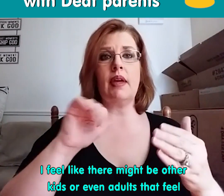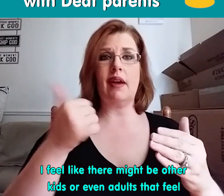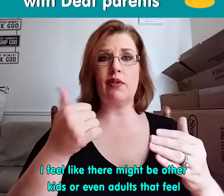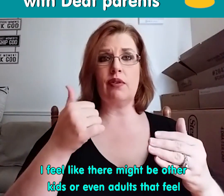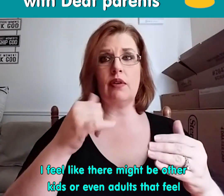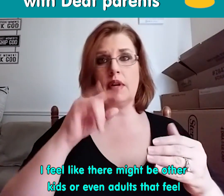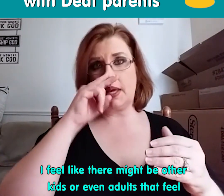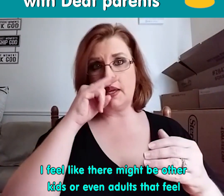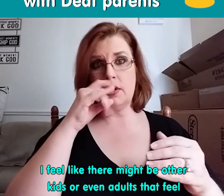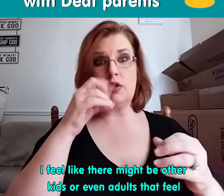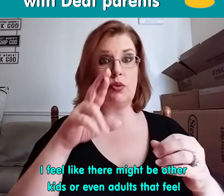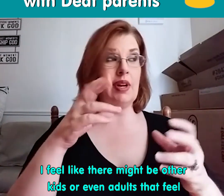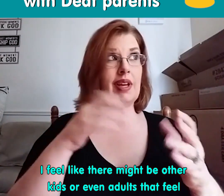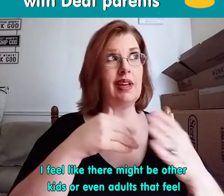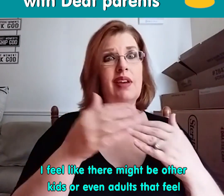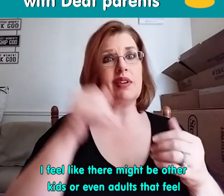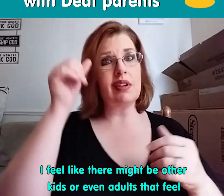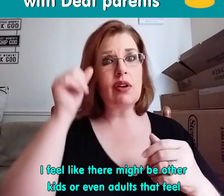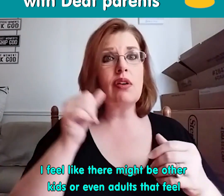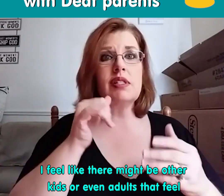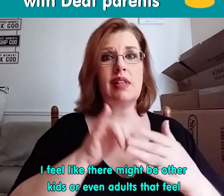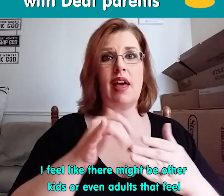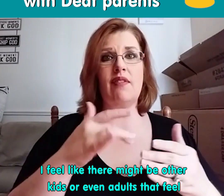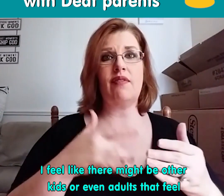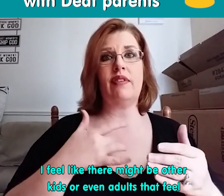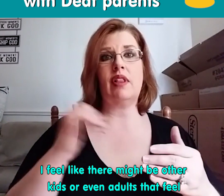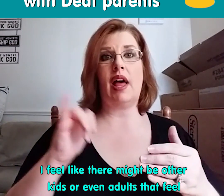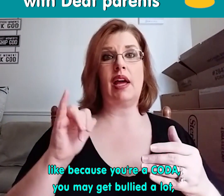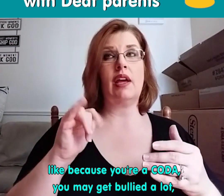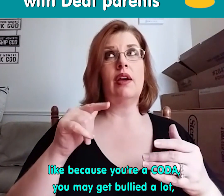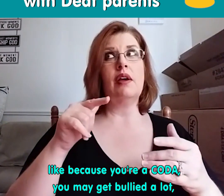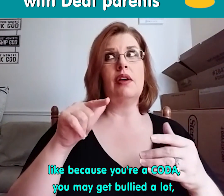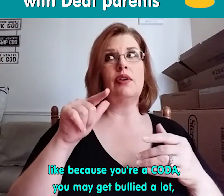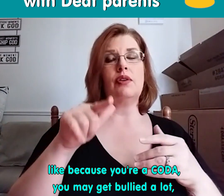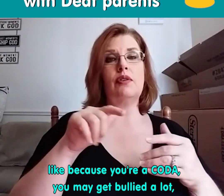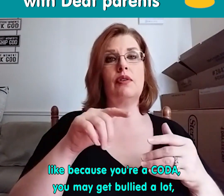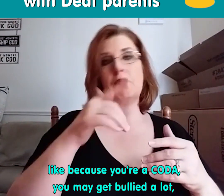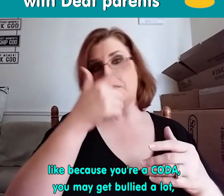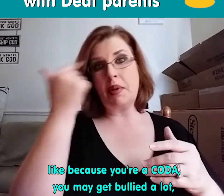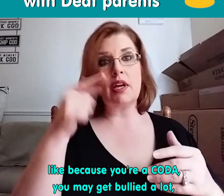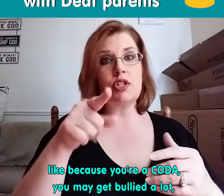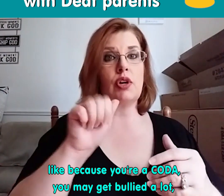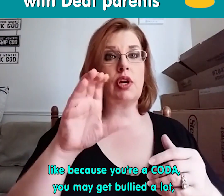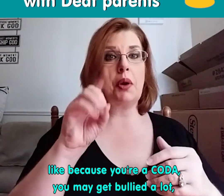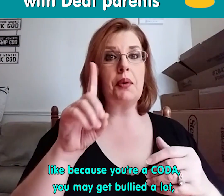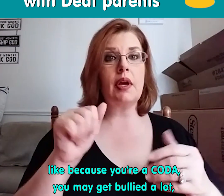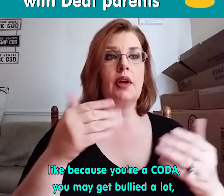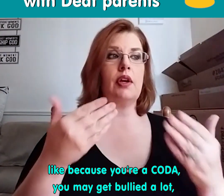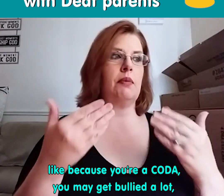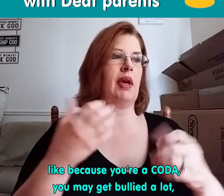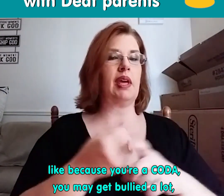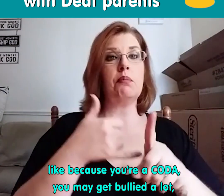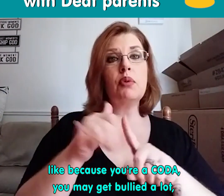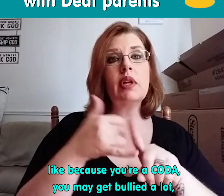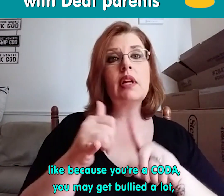be other kids or even adults that feel like because you're a CODA, you may get bullied